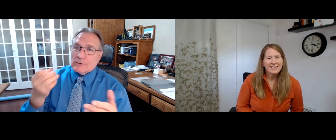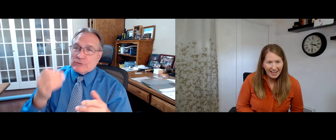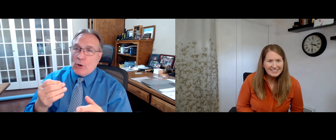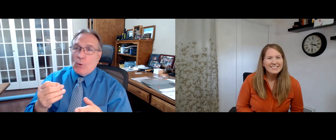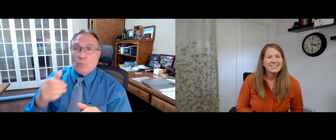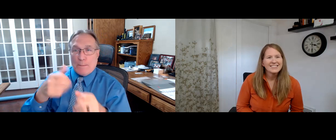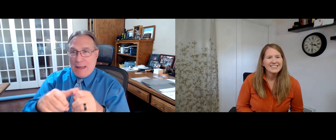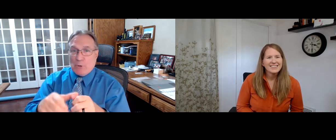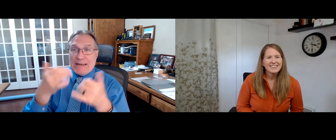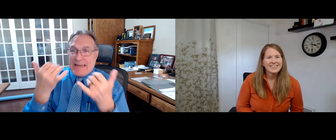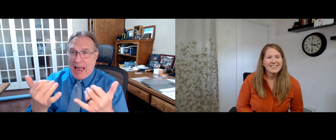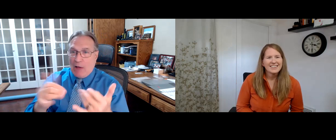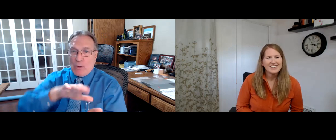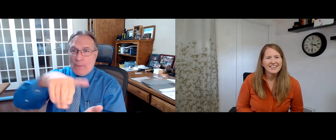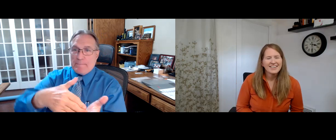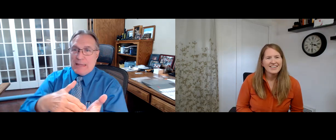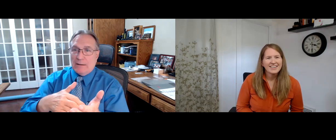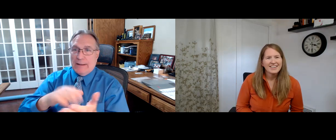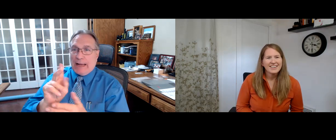so remember now the